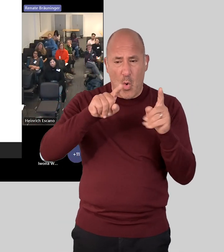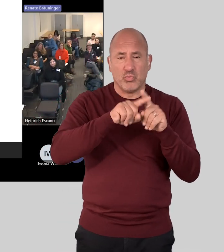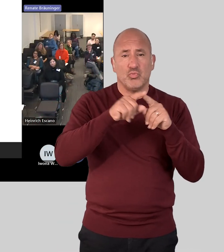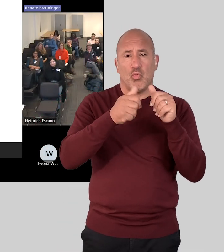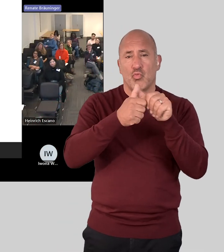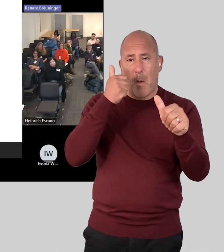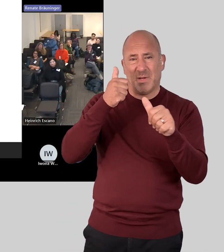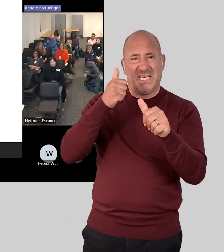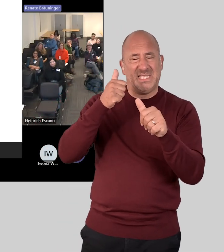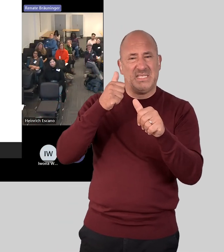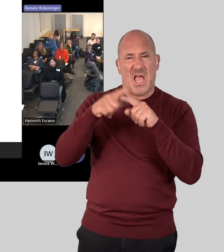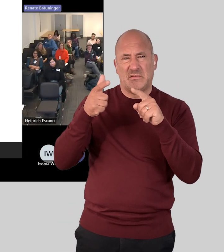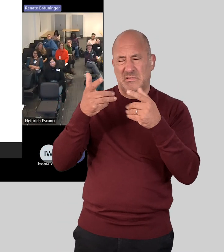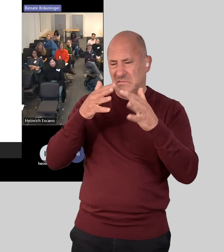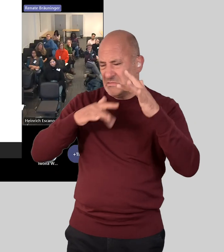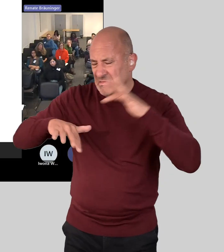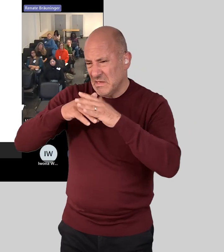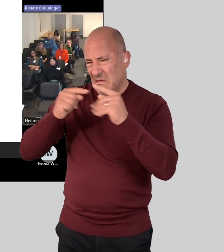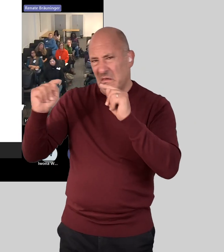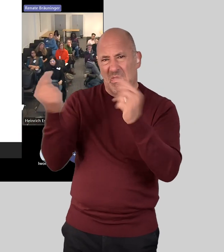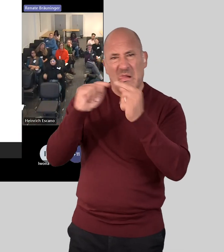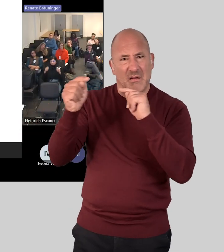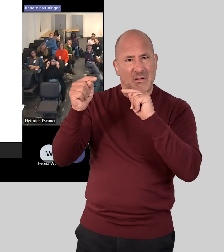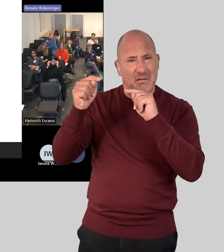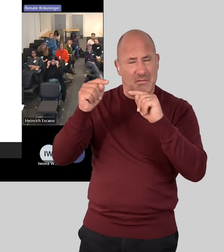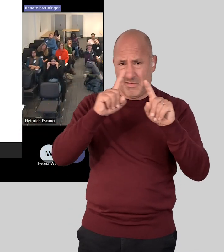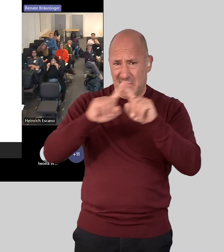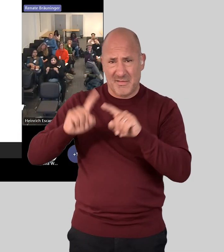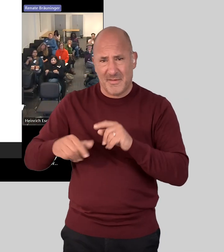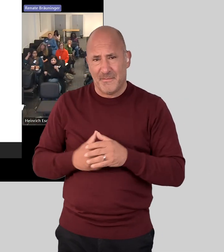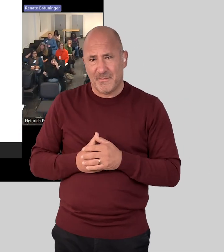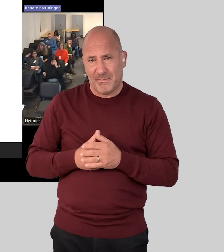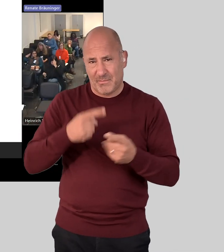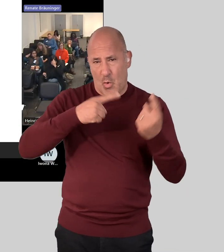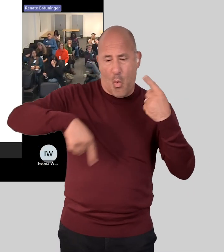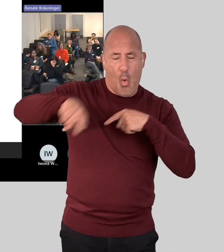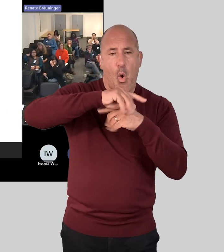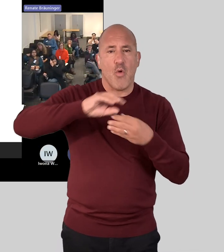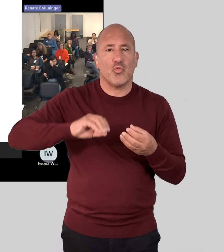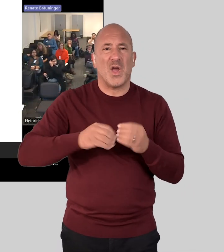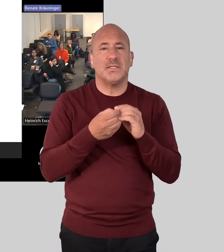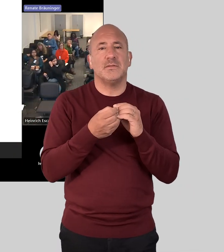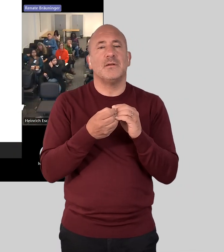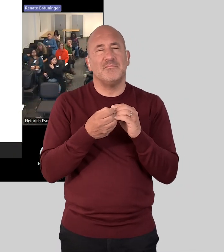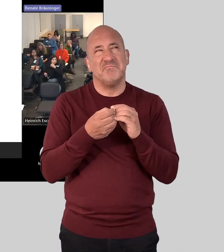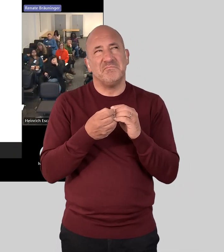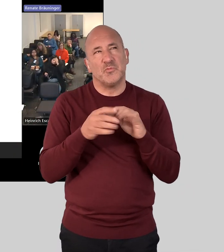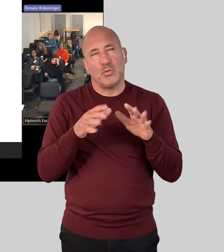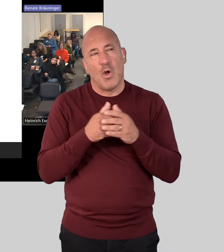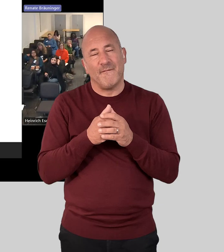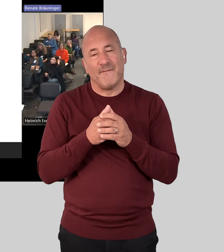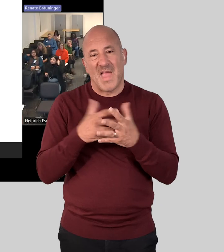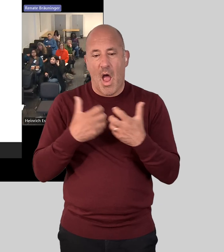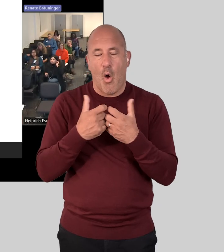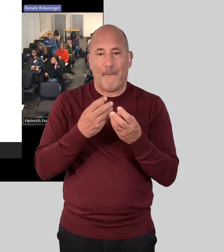presence of dance, it's any form of recording or score, but it's also institutions and discourses. So